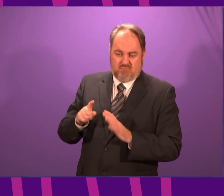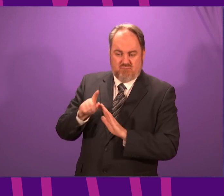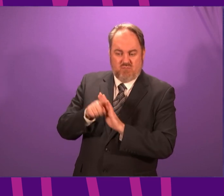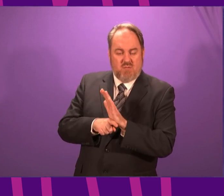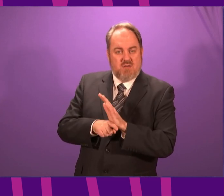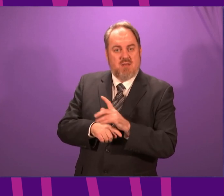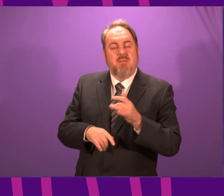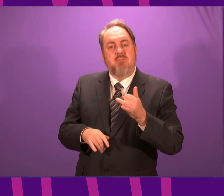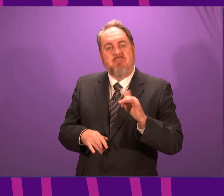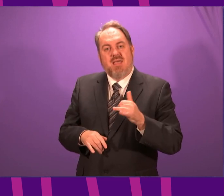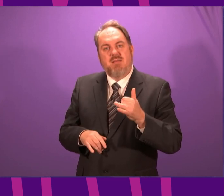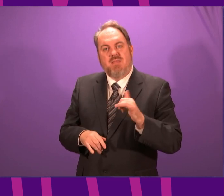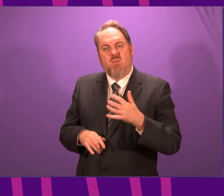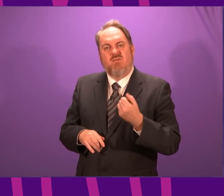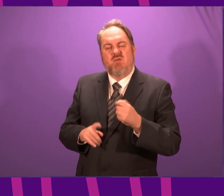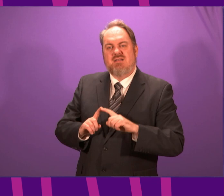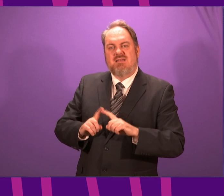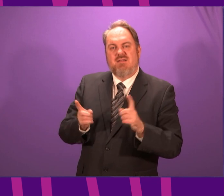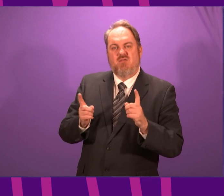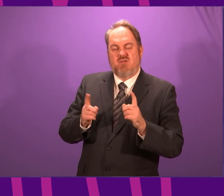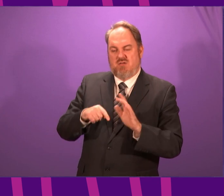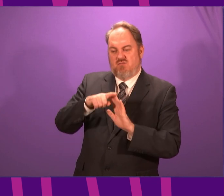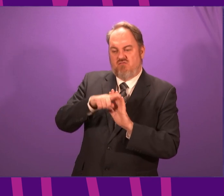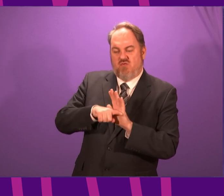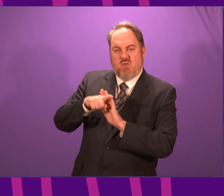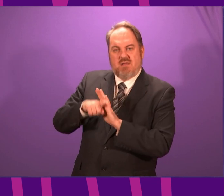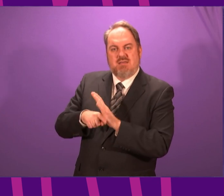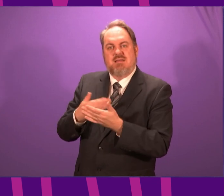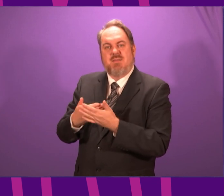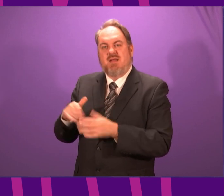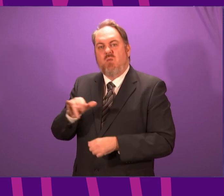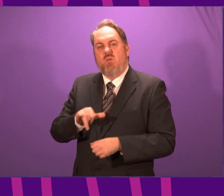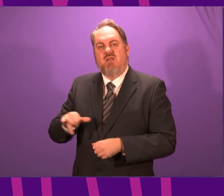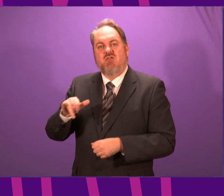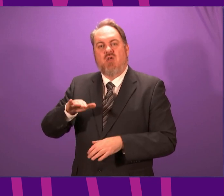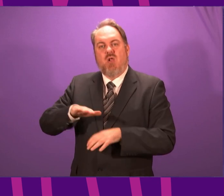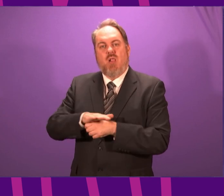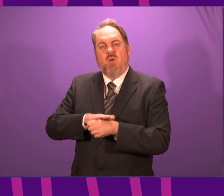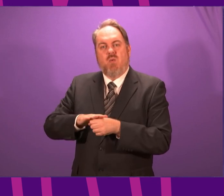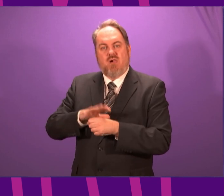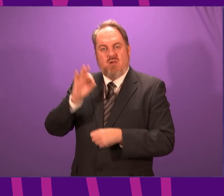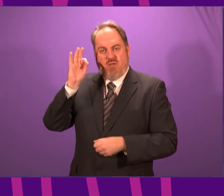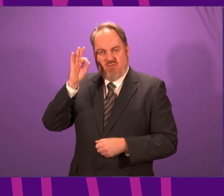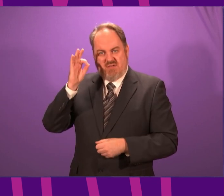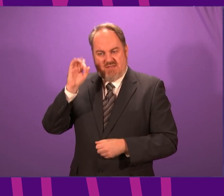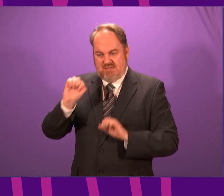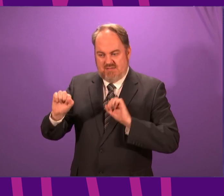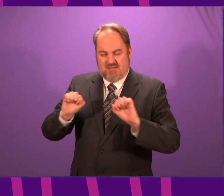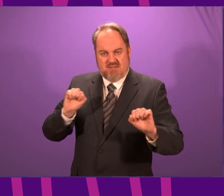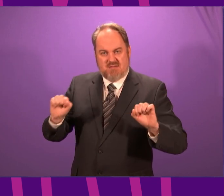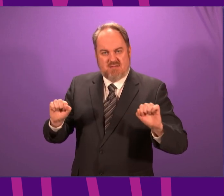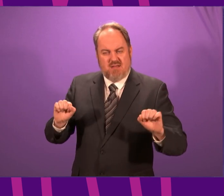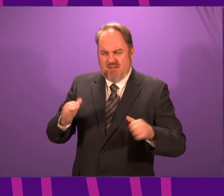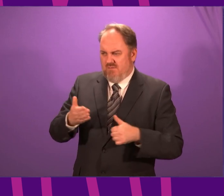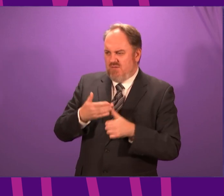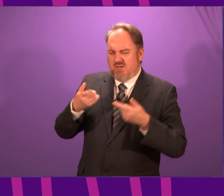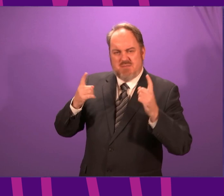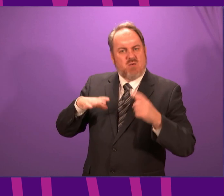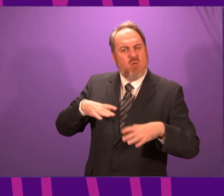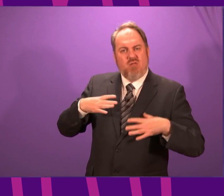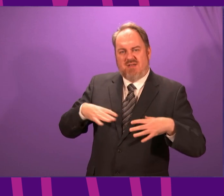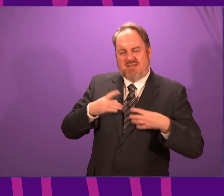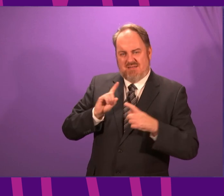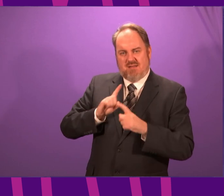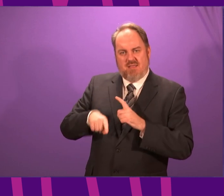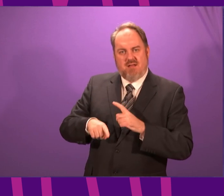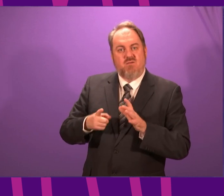apply different constraints within different local authorities, but not at the starting point. And that's the point the First Minister made about, for example,